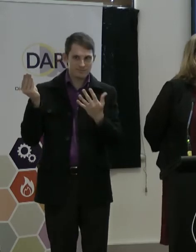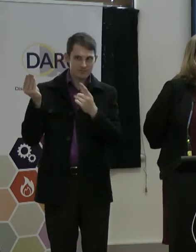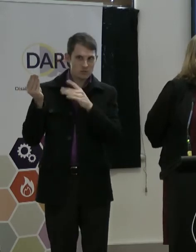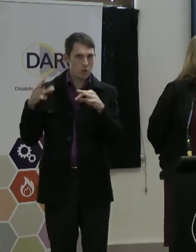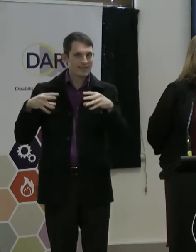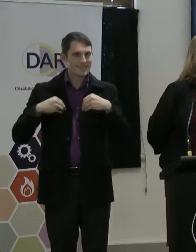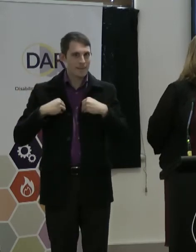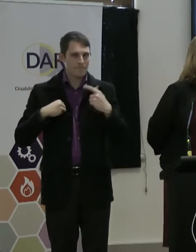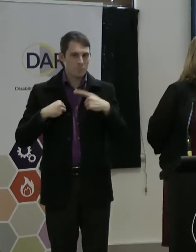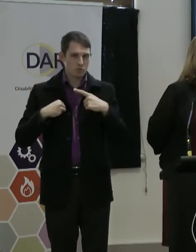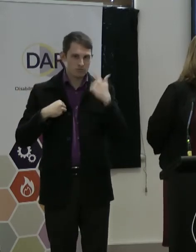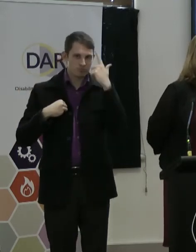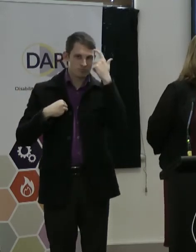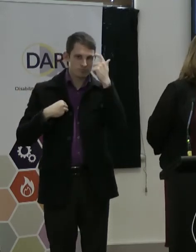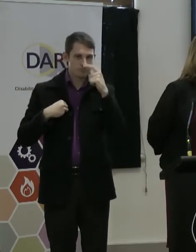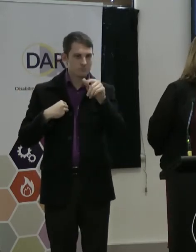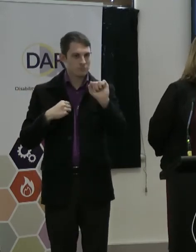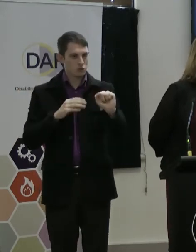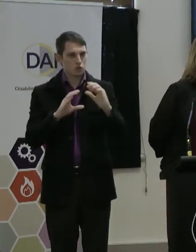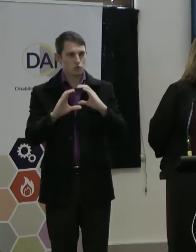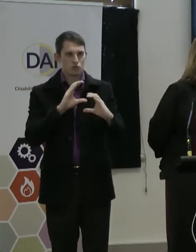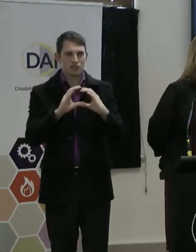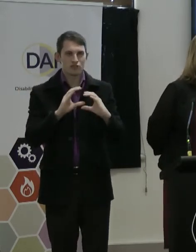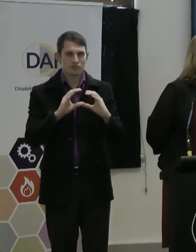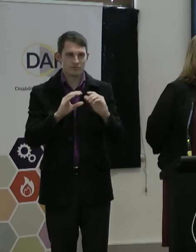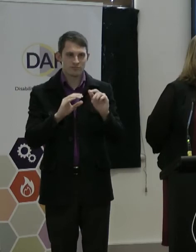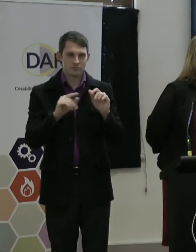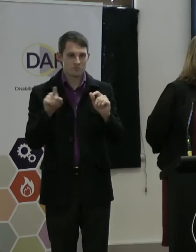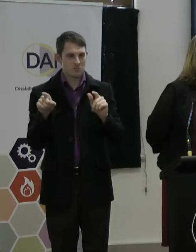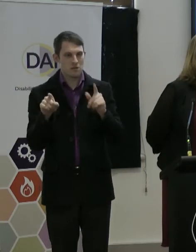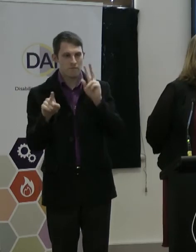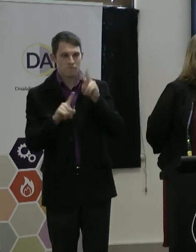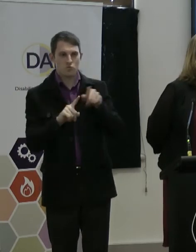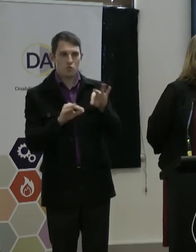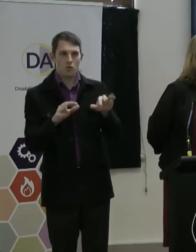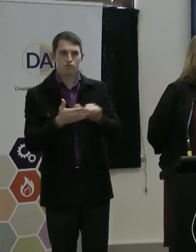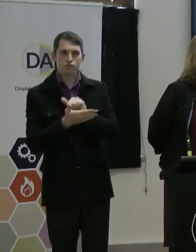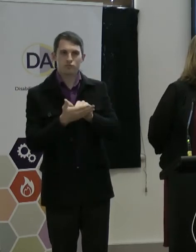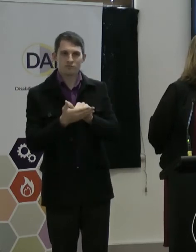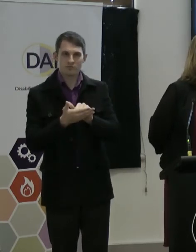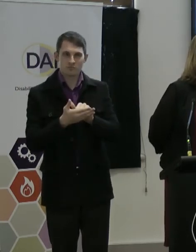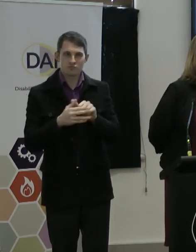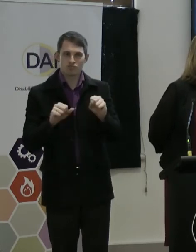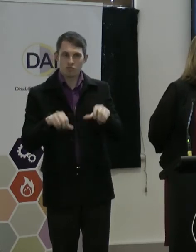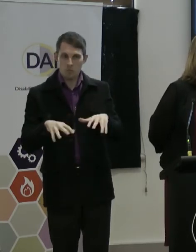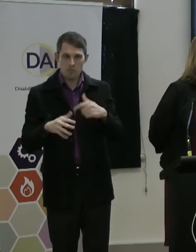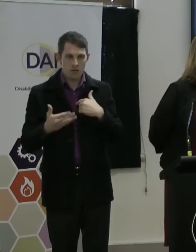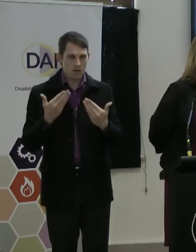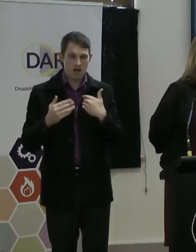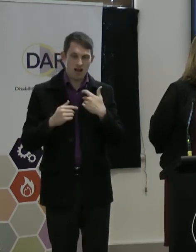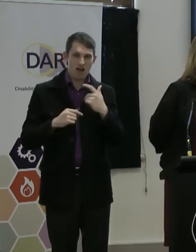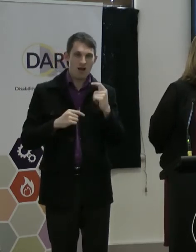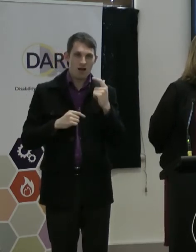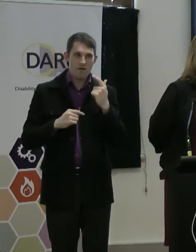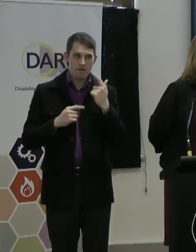and the staffing that wasn't appropriate. So I've gone backwards and forwards. So what happened